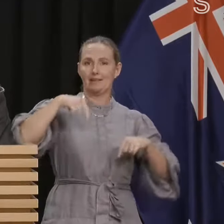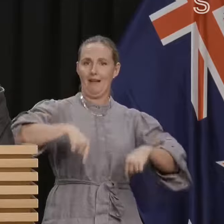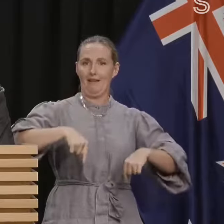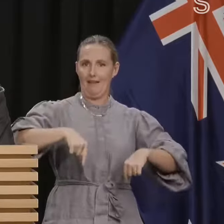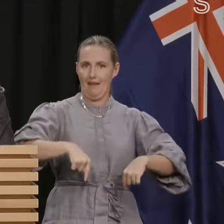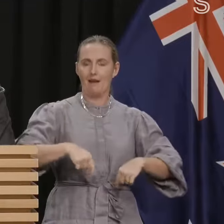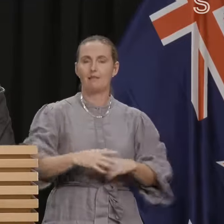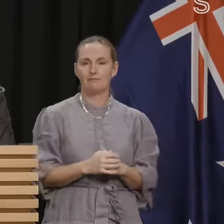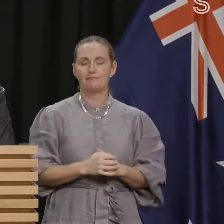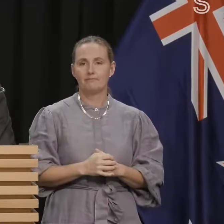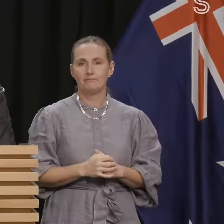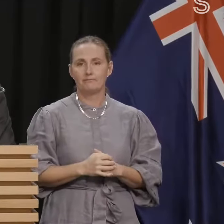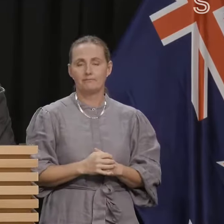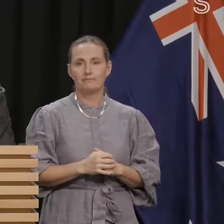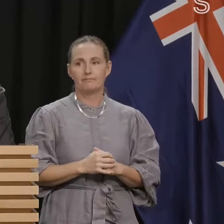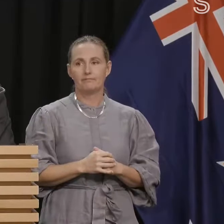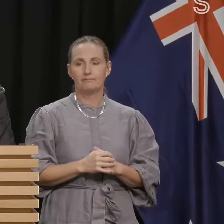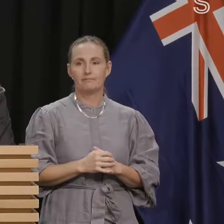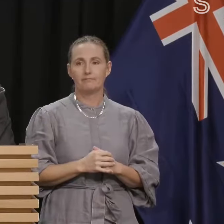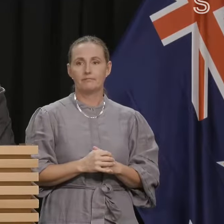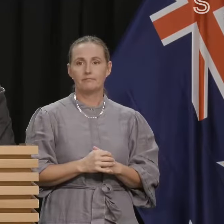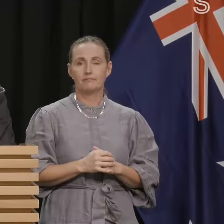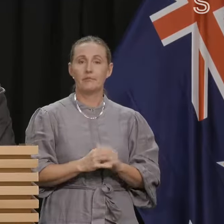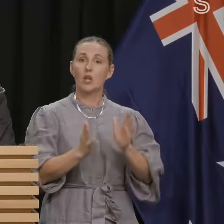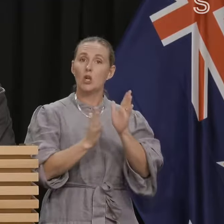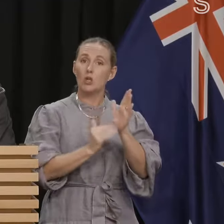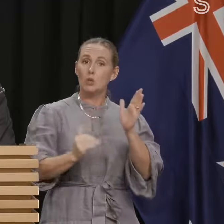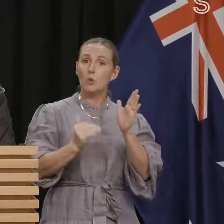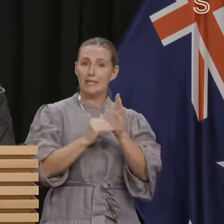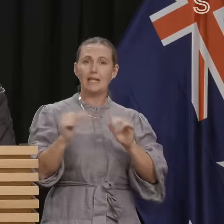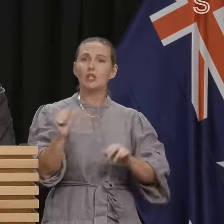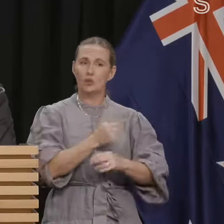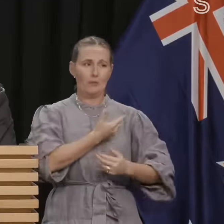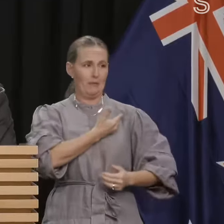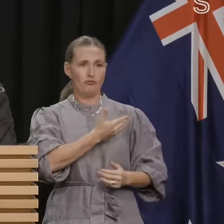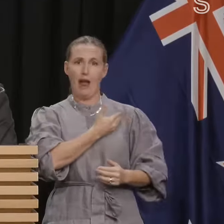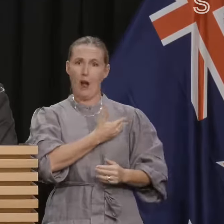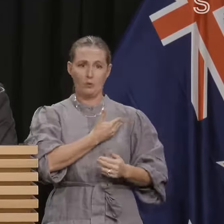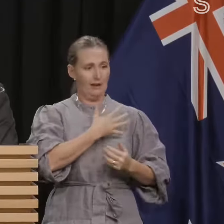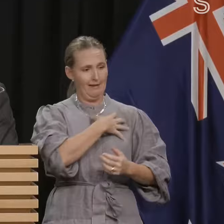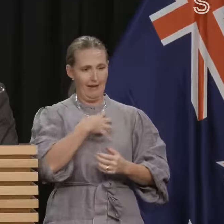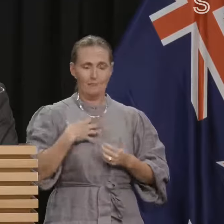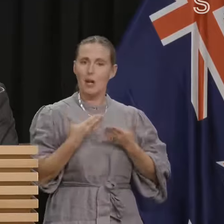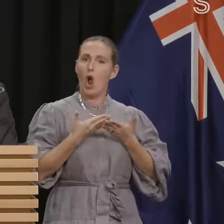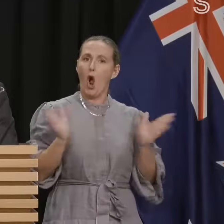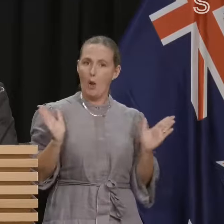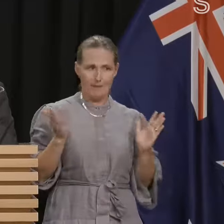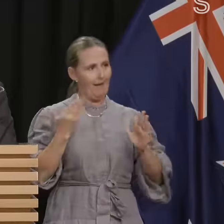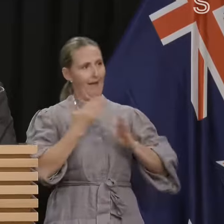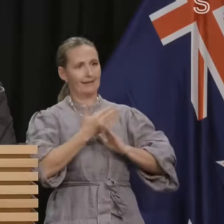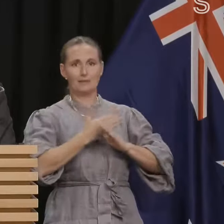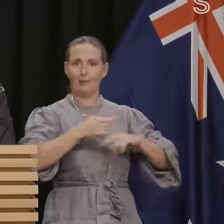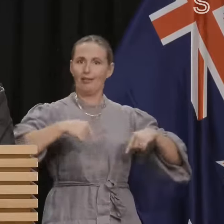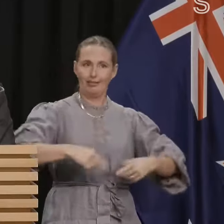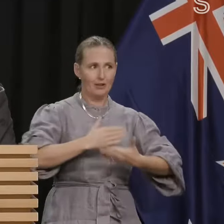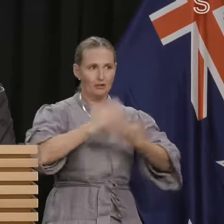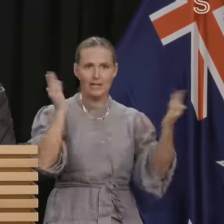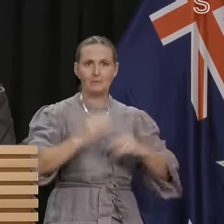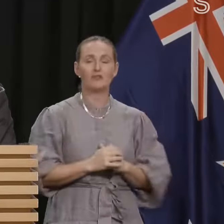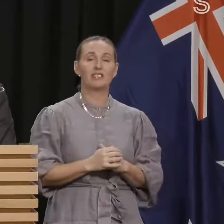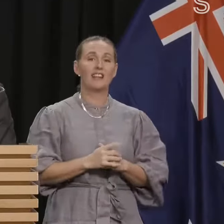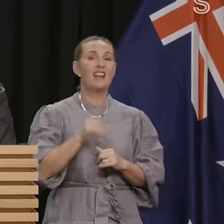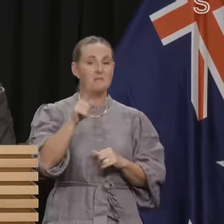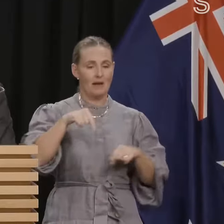portfolios. I think New Zealand should rightly be proud of our open and accessible government, but I also know that New Zealand is a bit